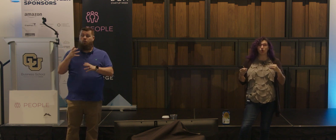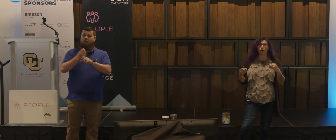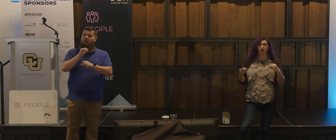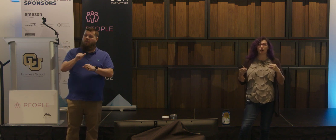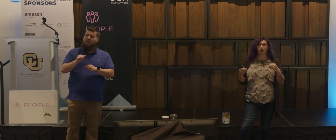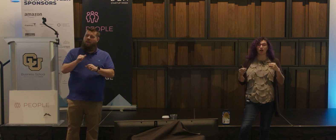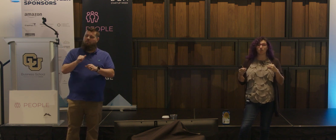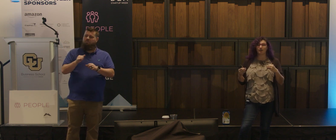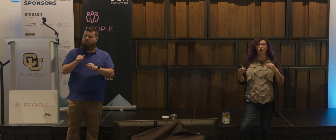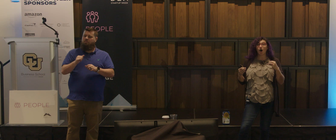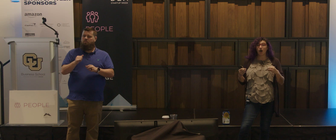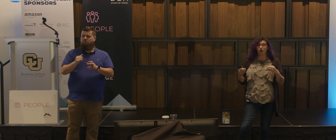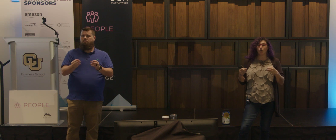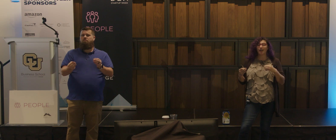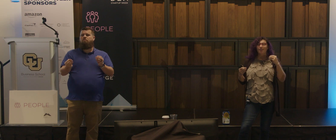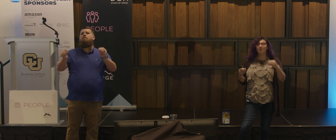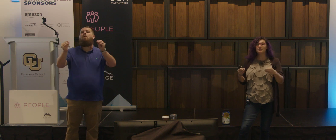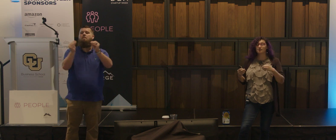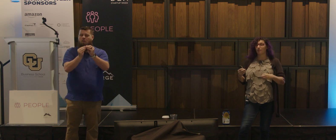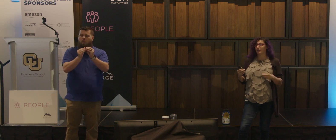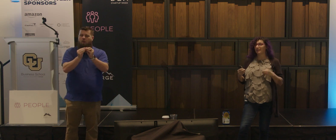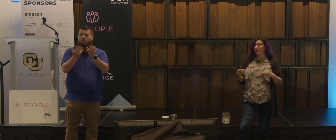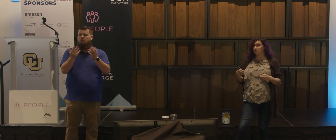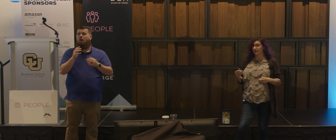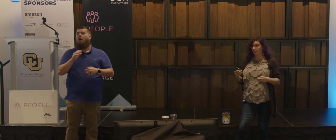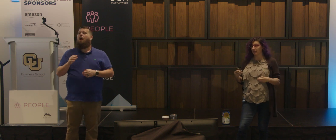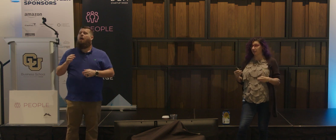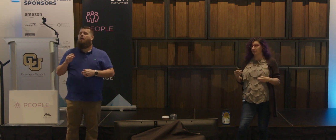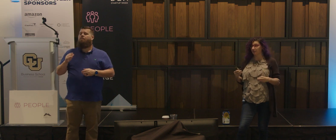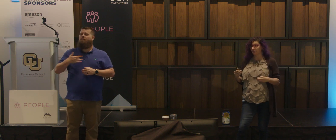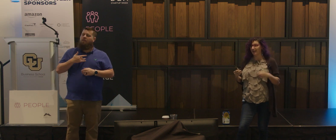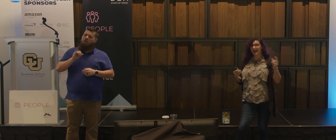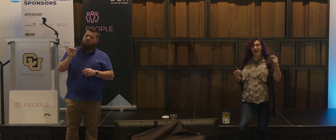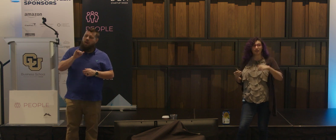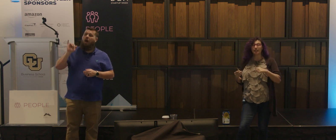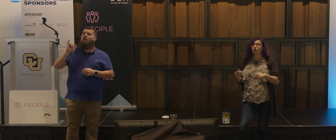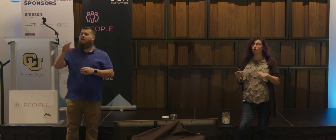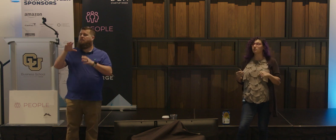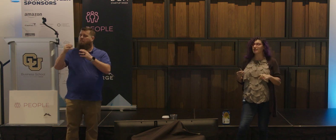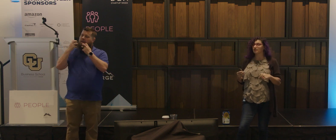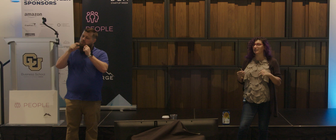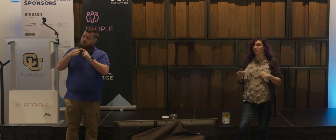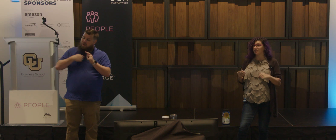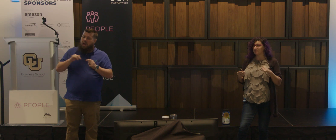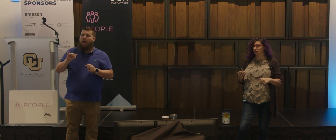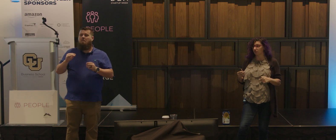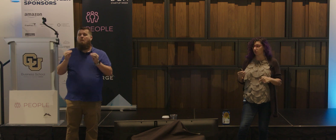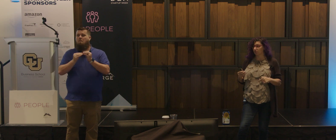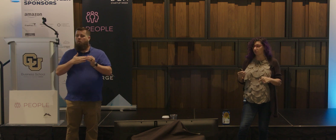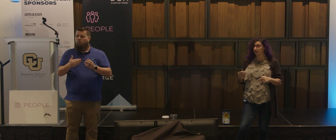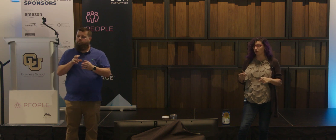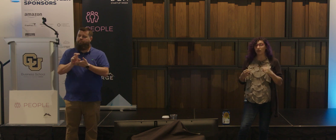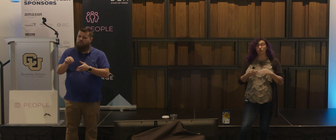little more of, oh, this company cares about me. I'm a little more invested in this